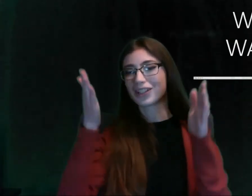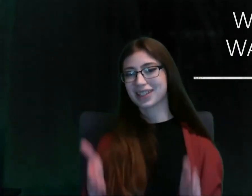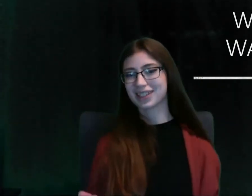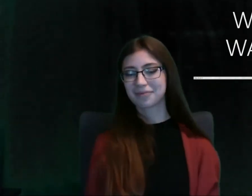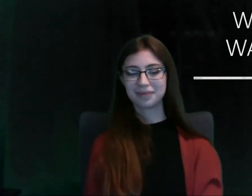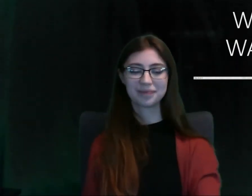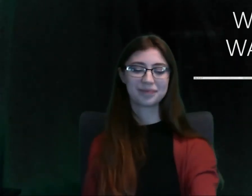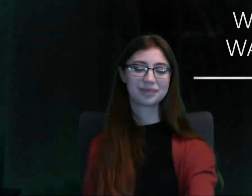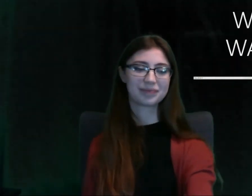waitress.